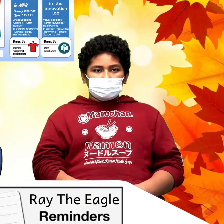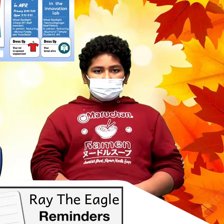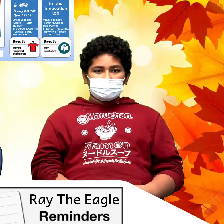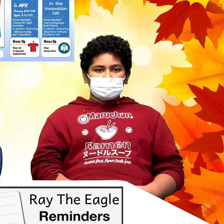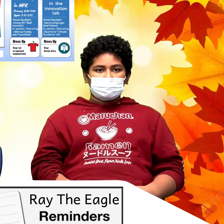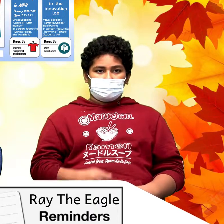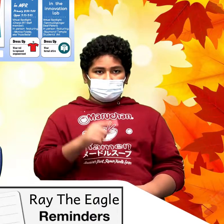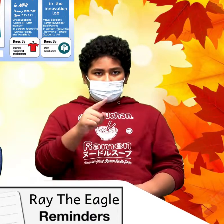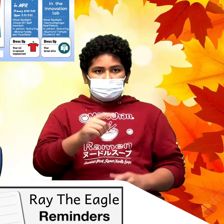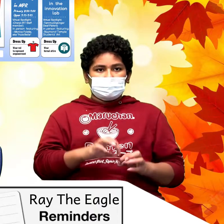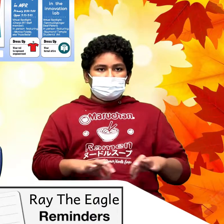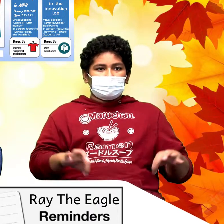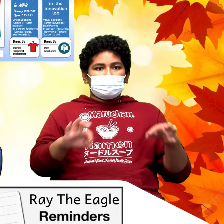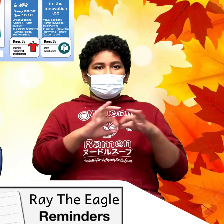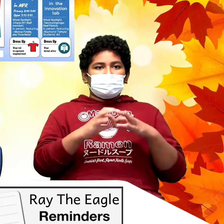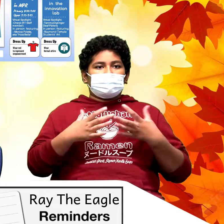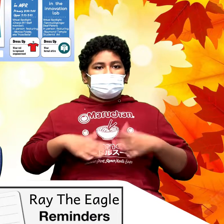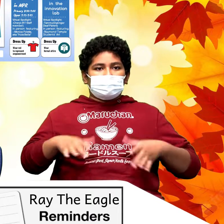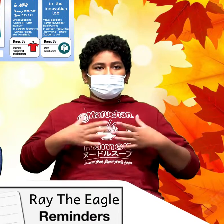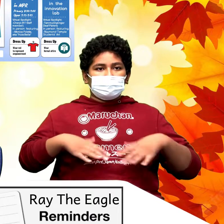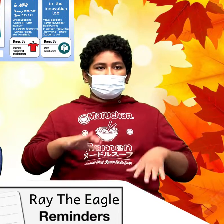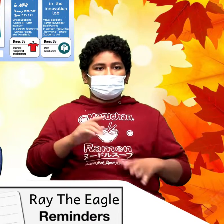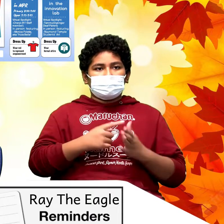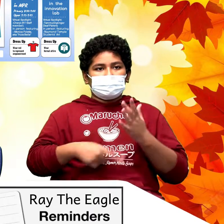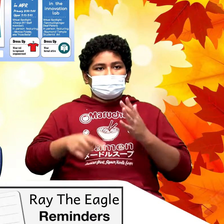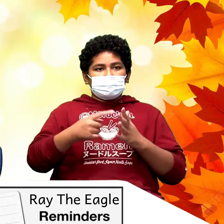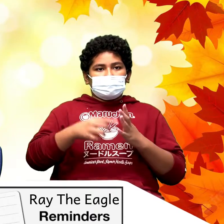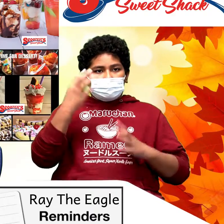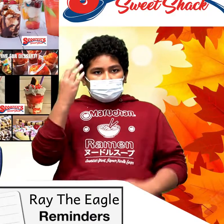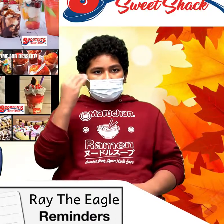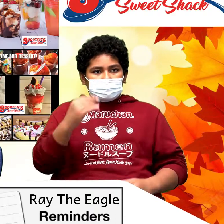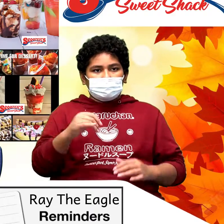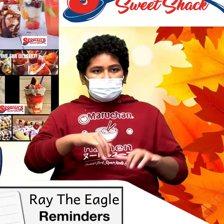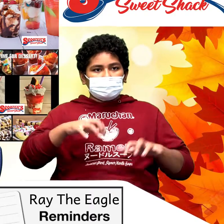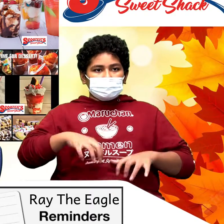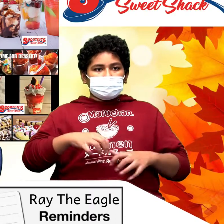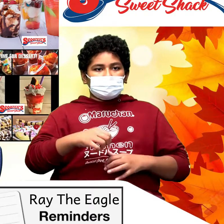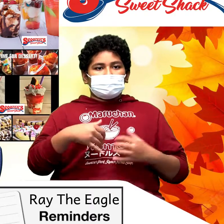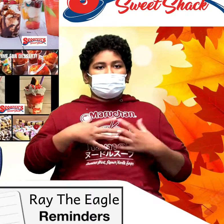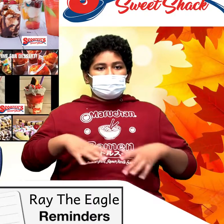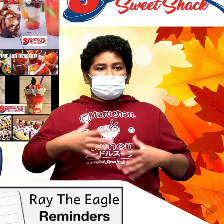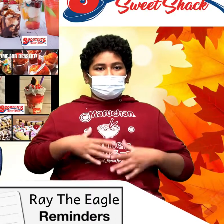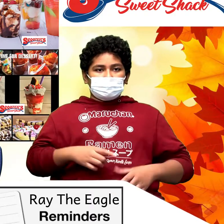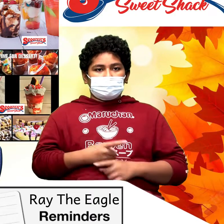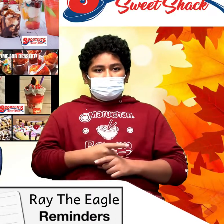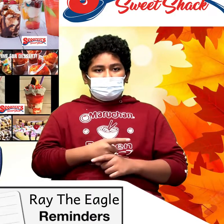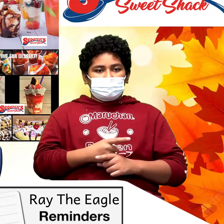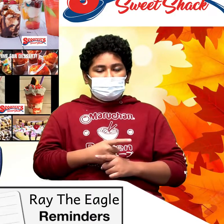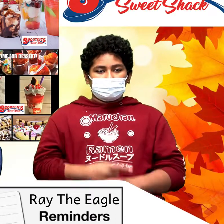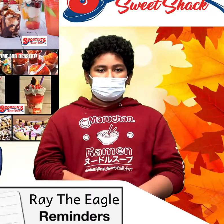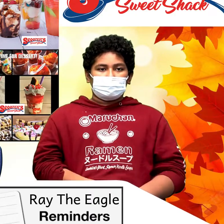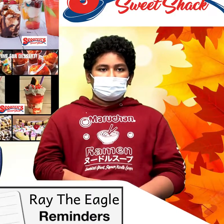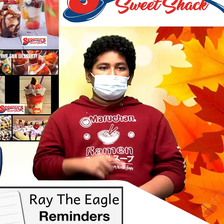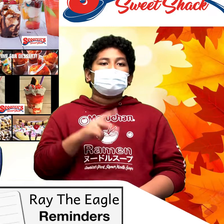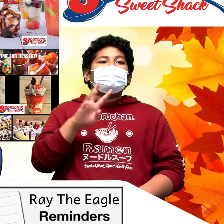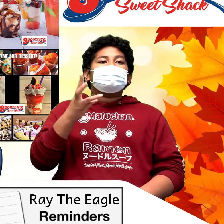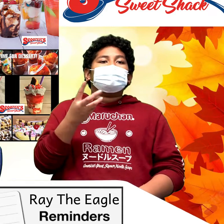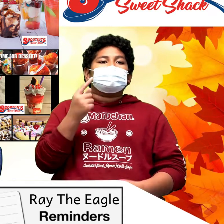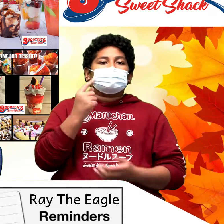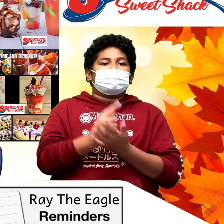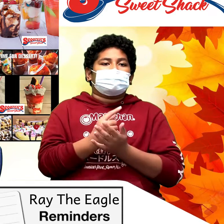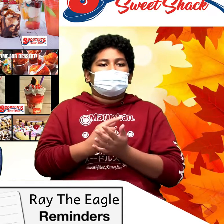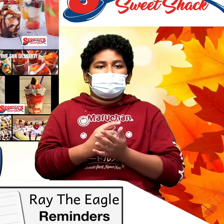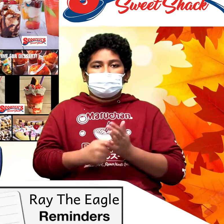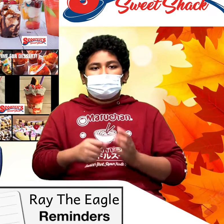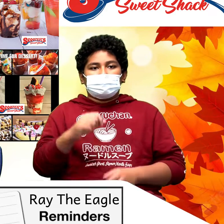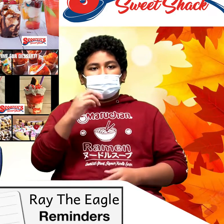Make sure to dress for the weather that day. Sixth grade is hosting an after-school fundraiser. On